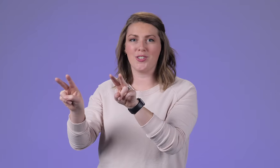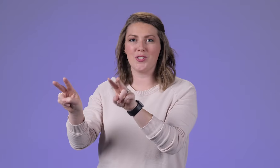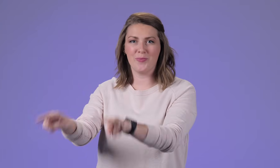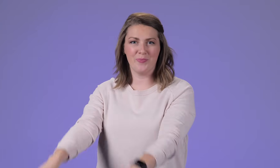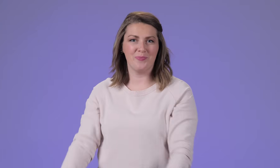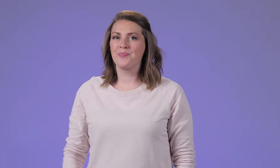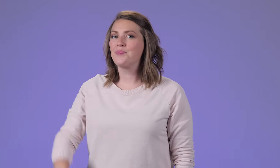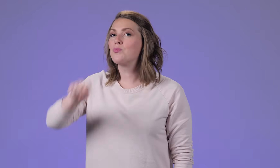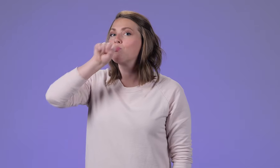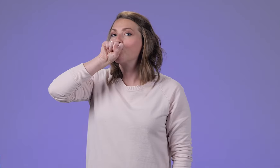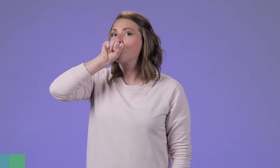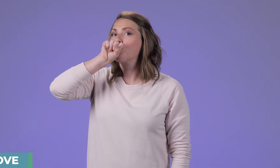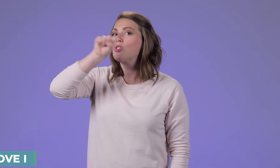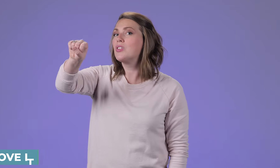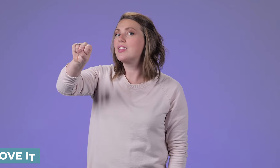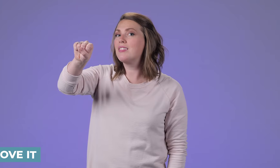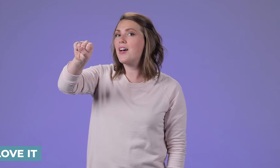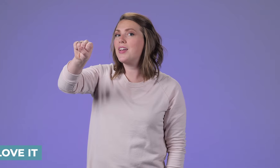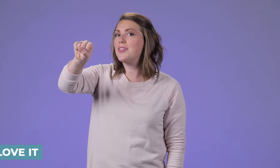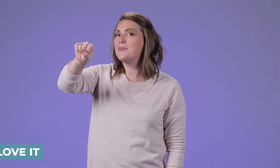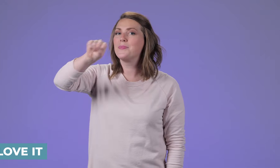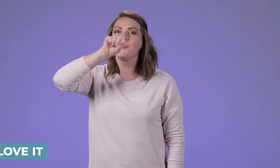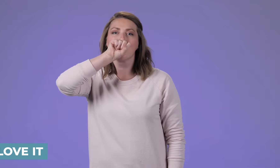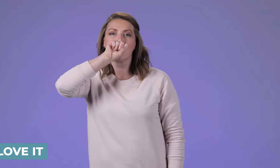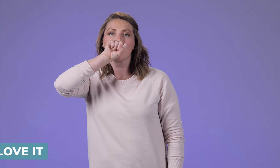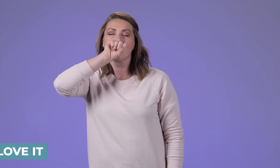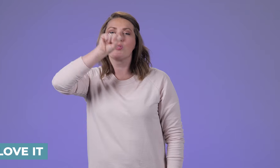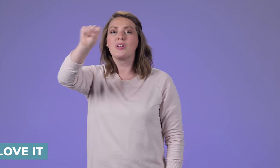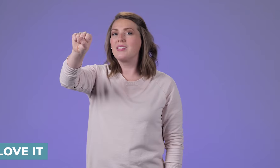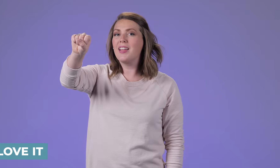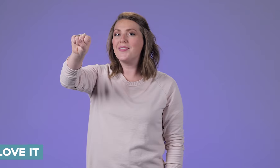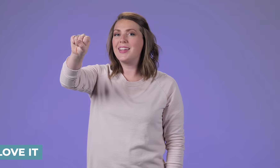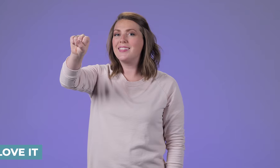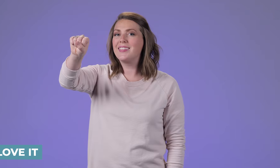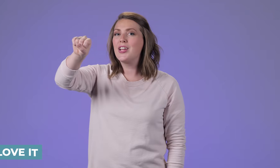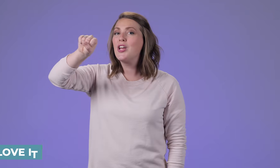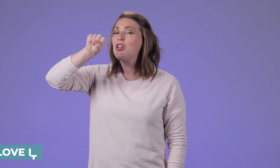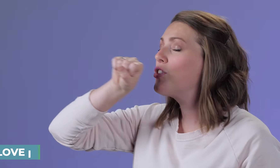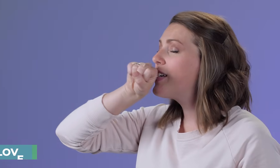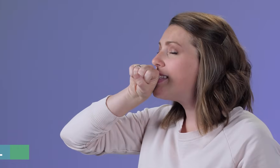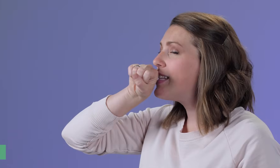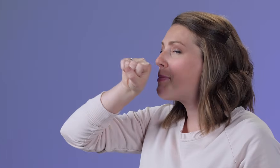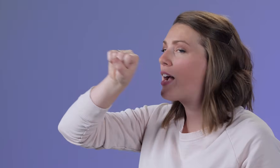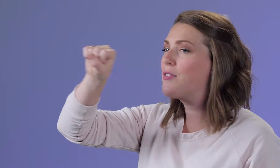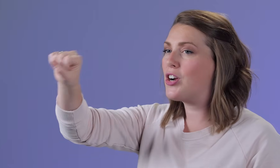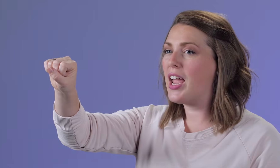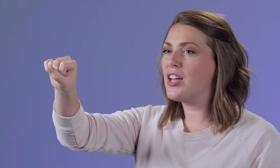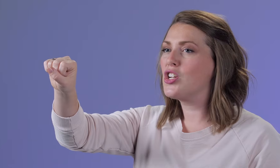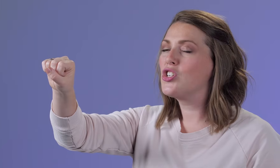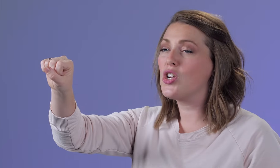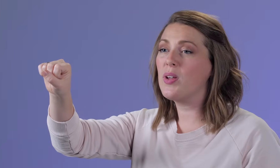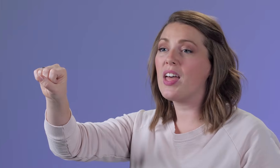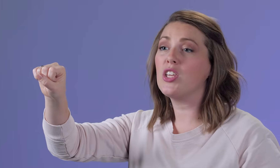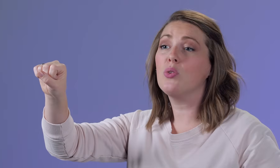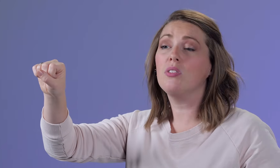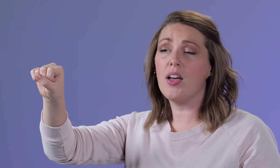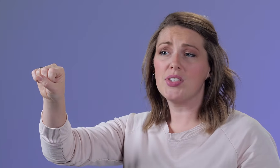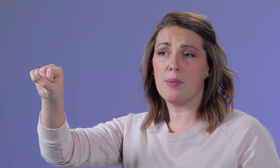or watch. Love it. Love it. You're kissing the back of your hand, showing that you love